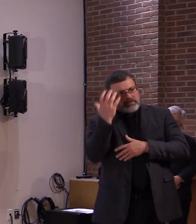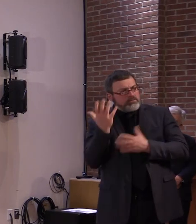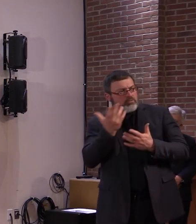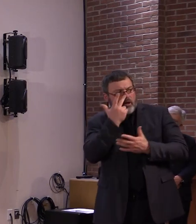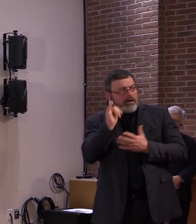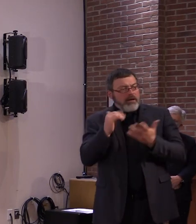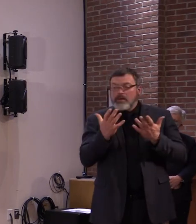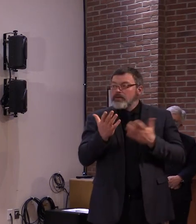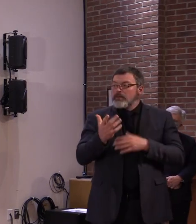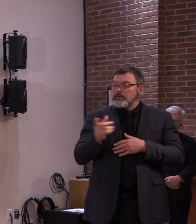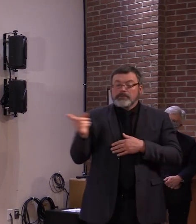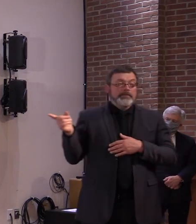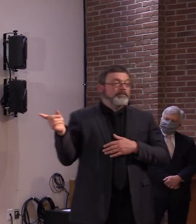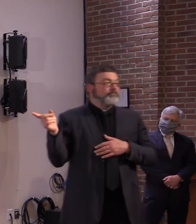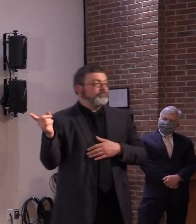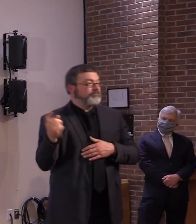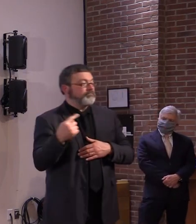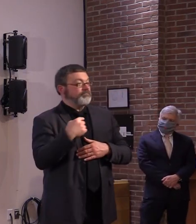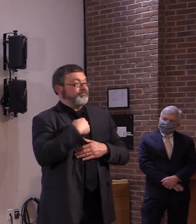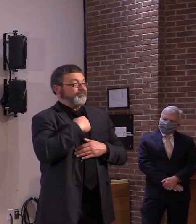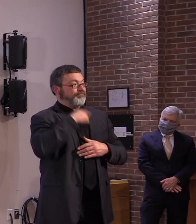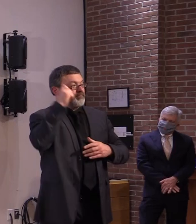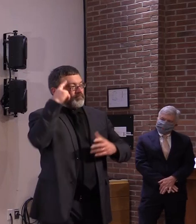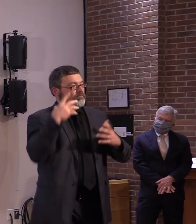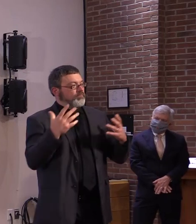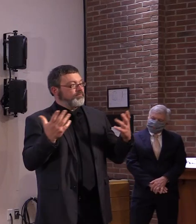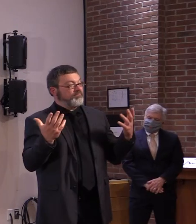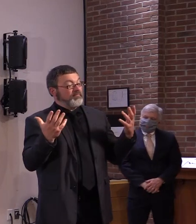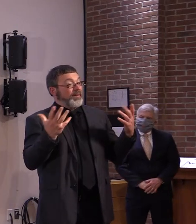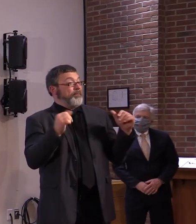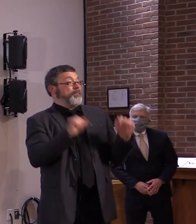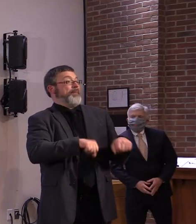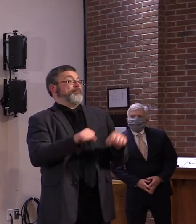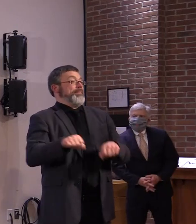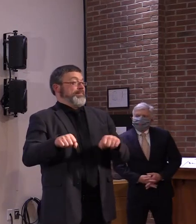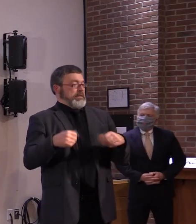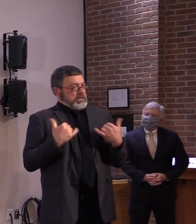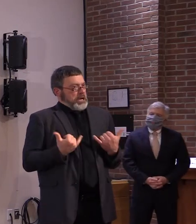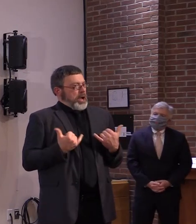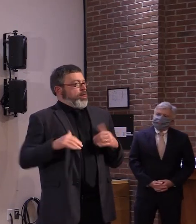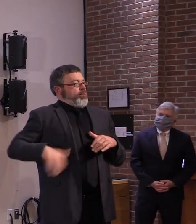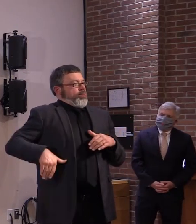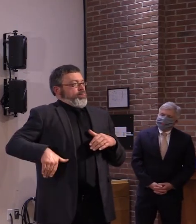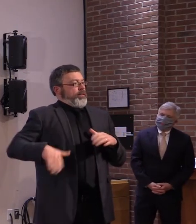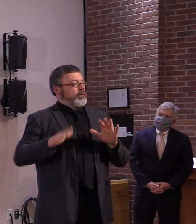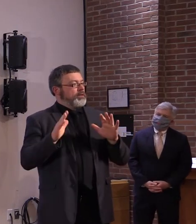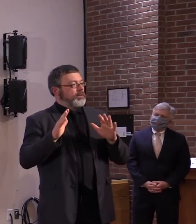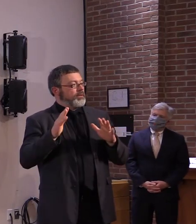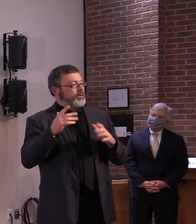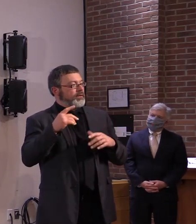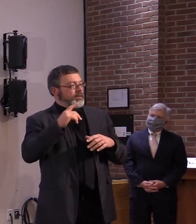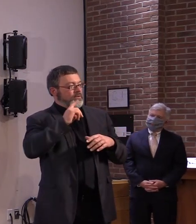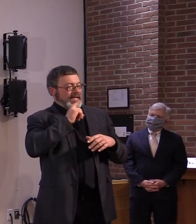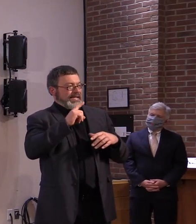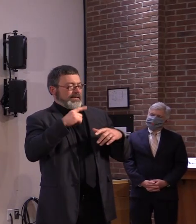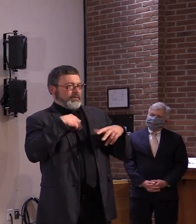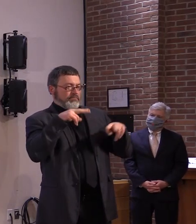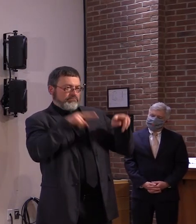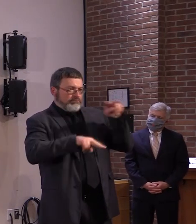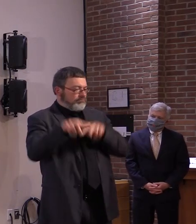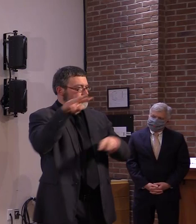know, it's always a possibility, but from my standpoint, we've learned a lot over the last